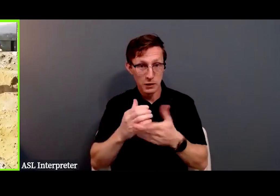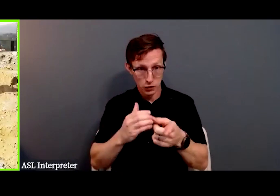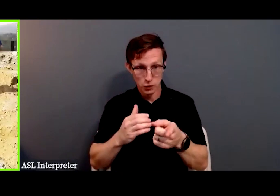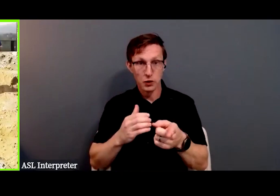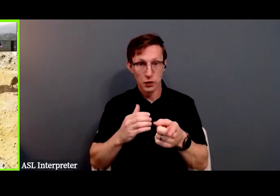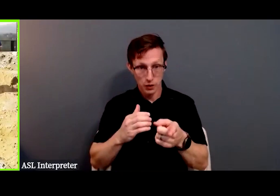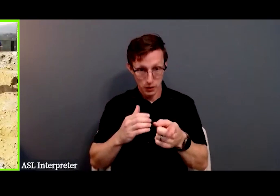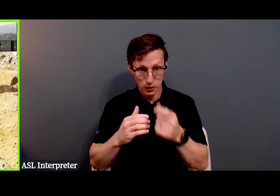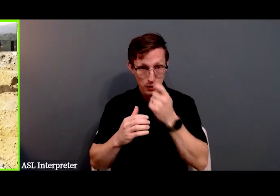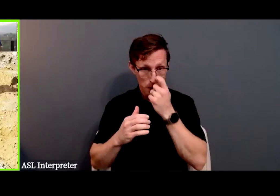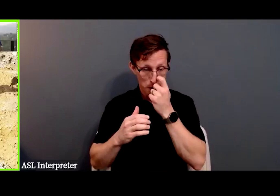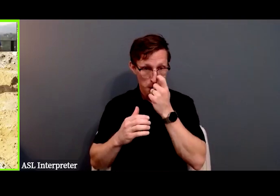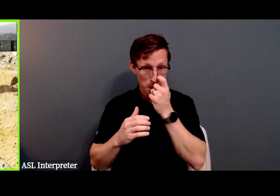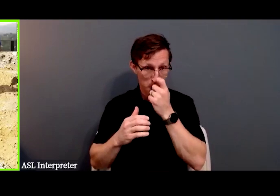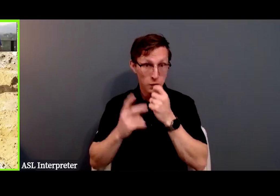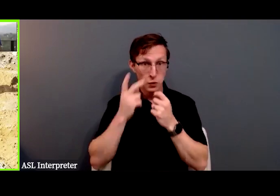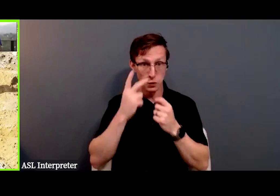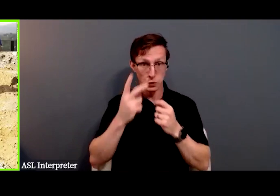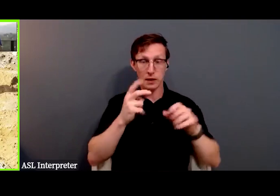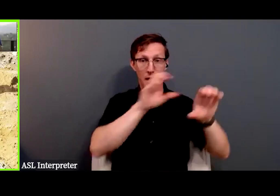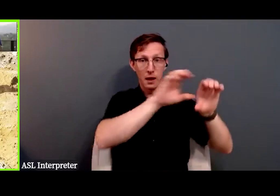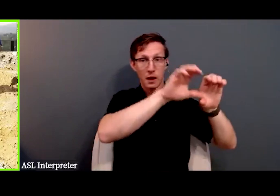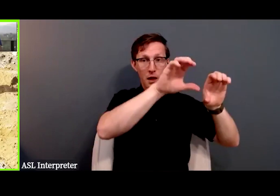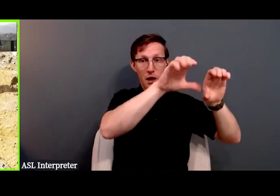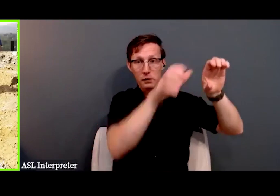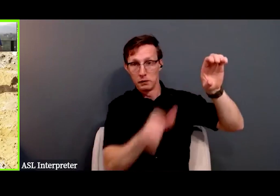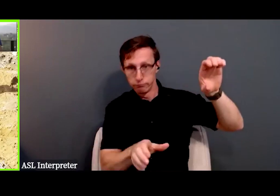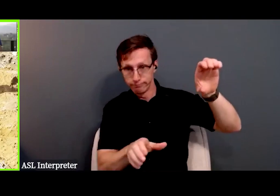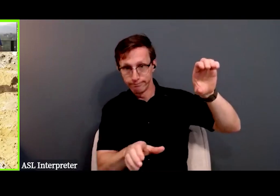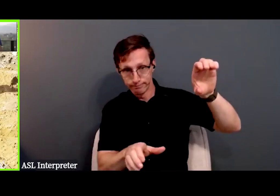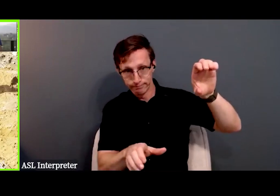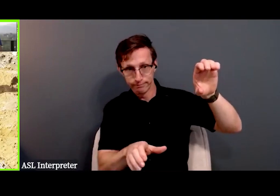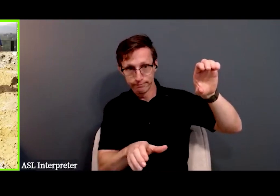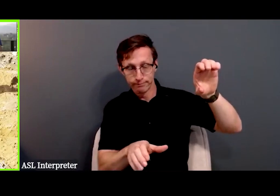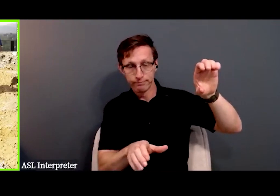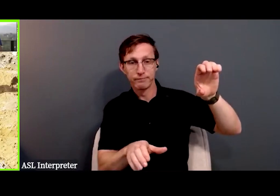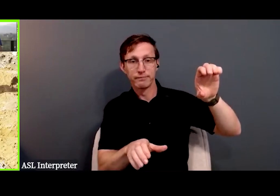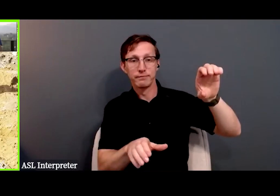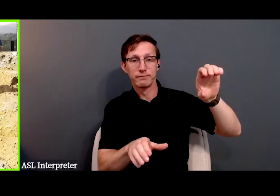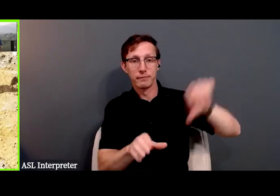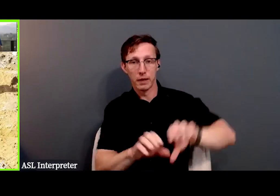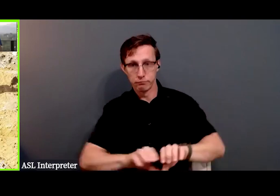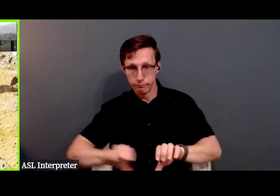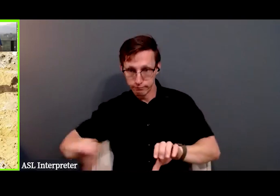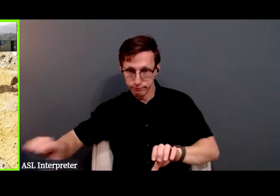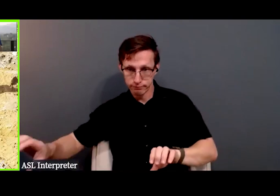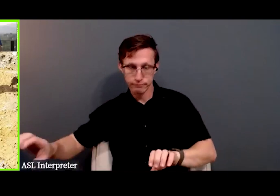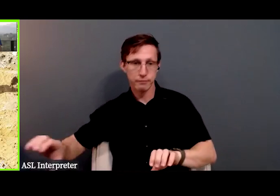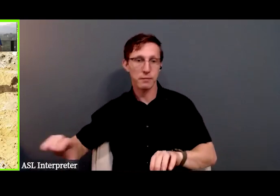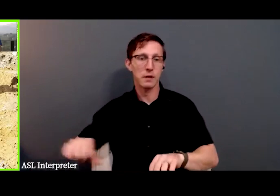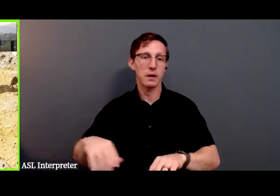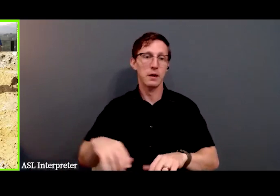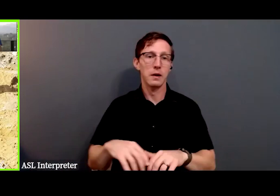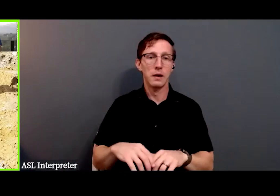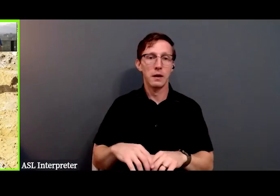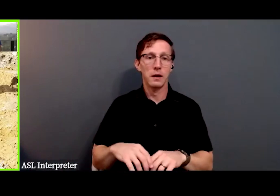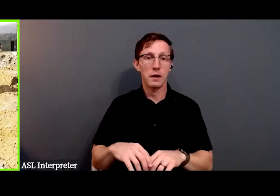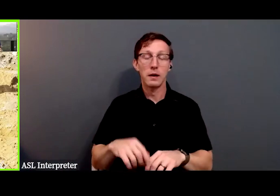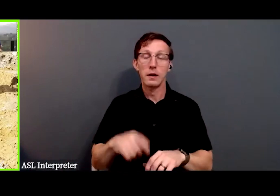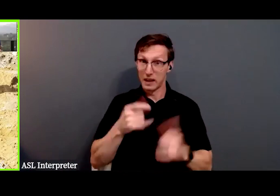what that looks like. Again, you can see the elbow joint going deeper into the ground. You can see in this picture, they're actually